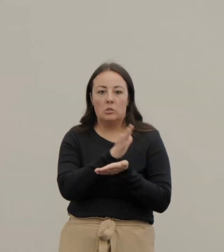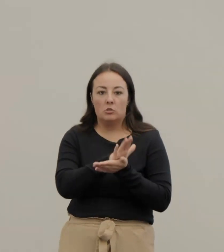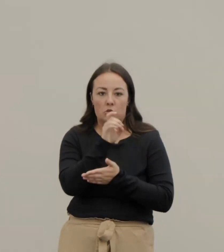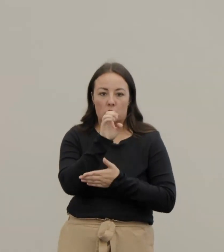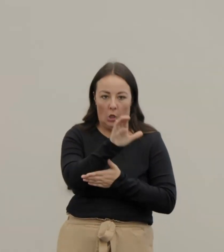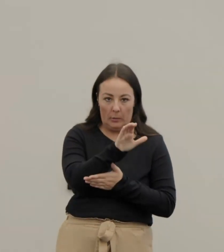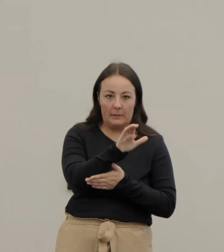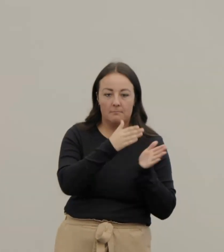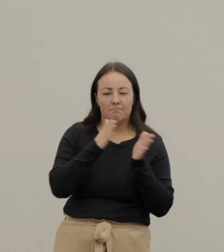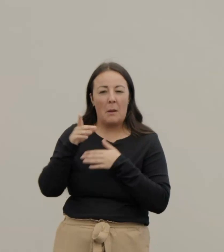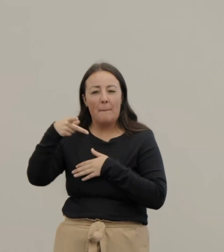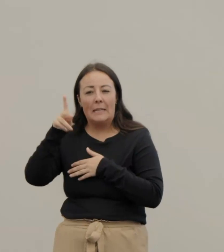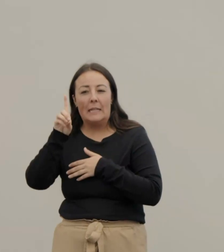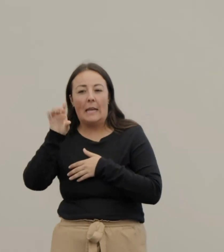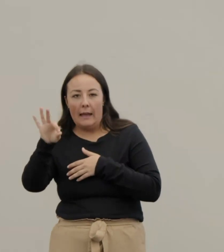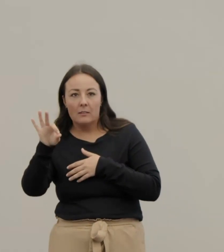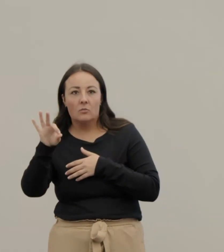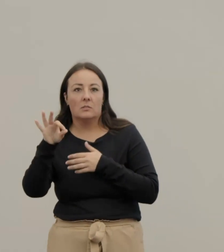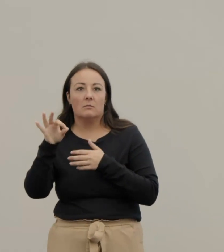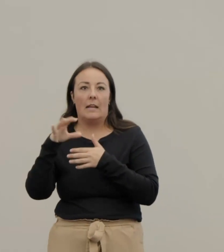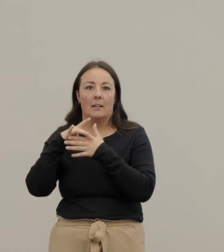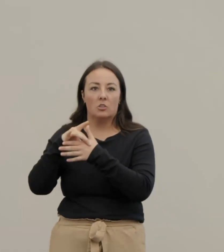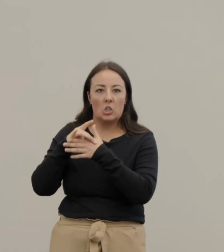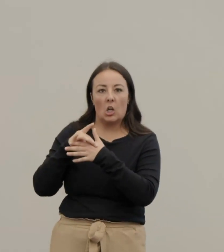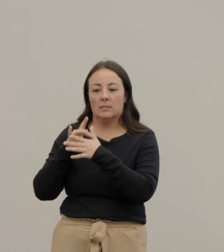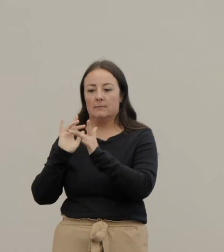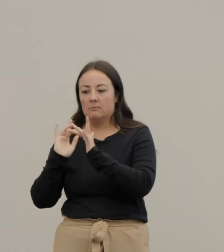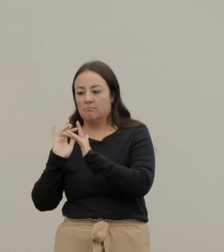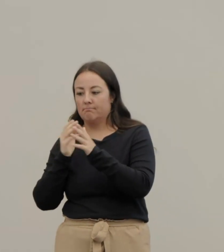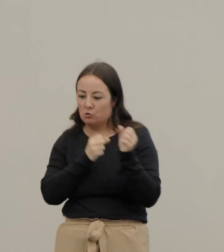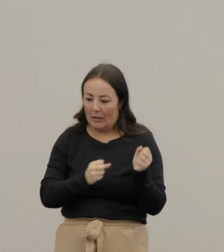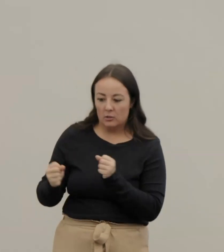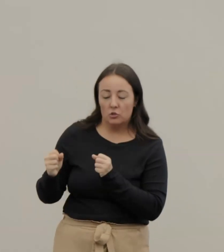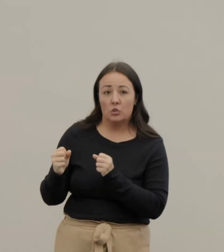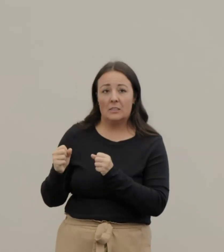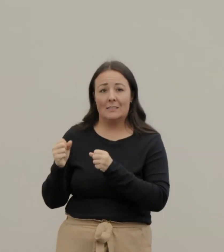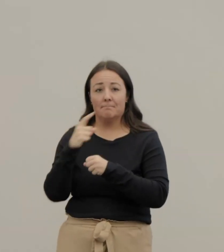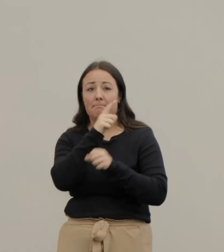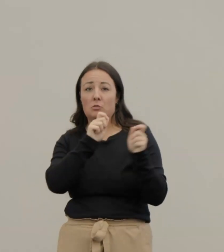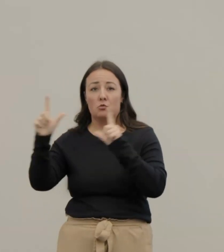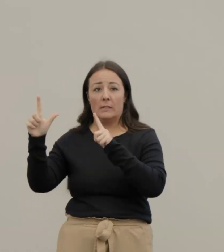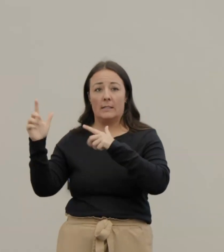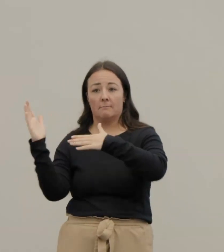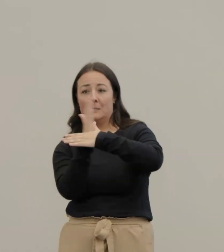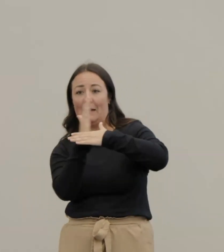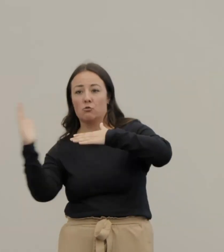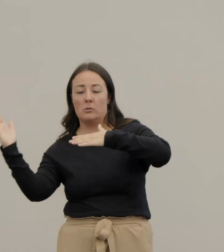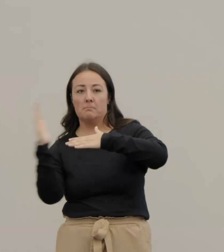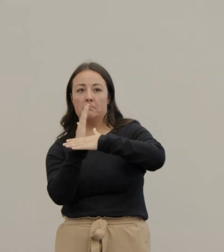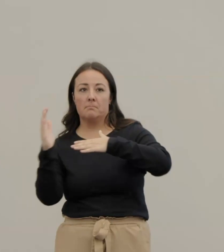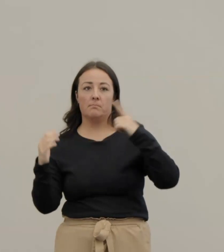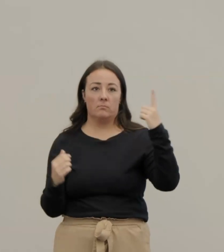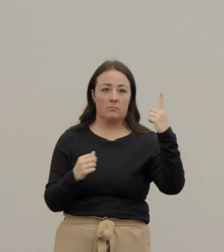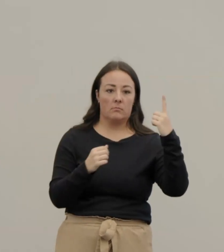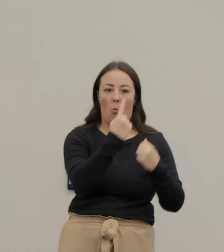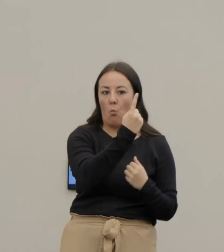PDFs, and sometimes web content remediation strategy. On the screen, I kind of have a spectrum. On the left side, I have a $1